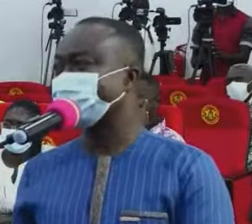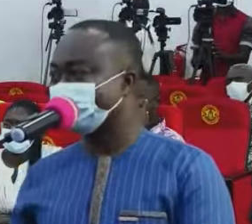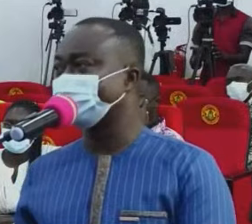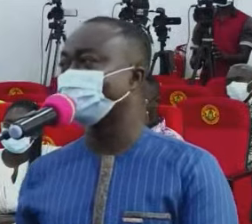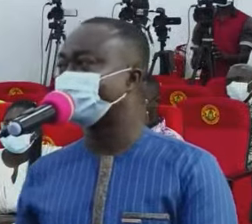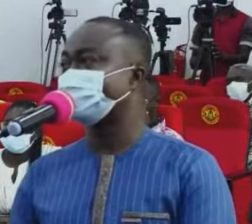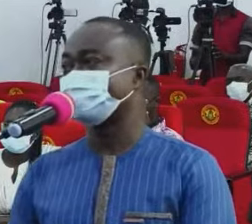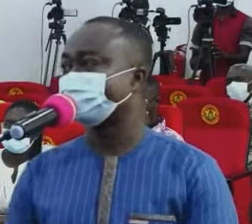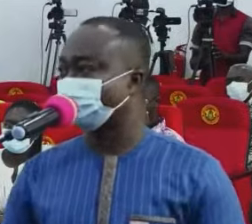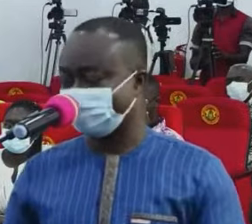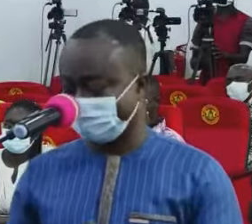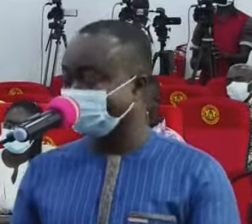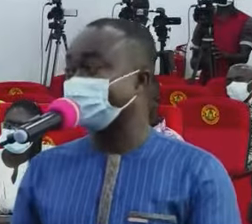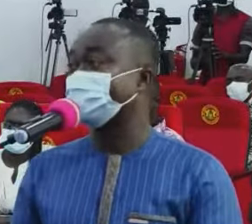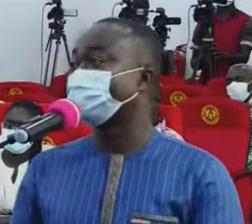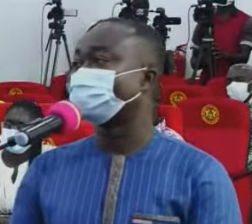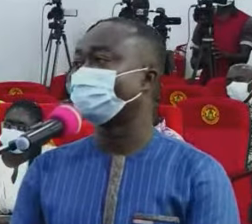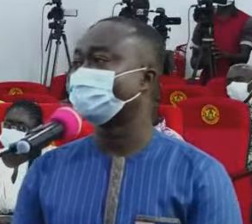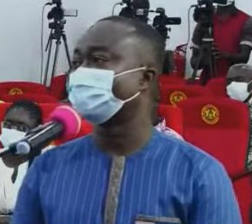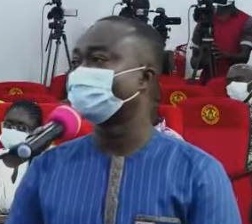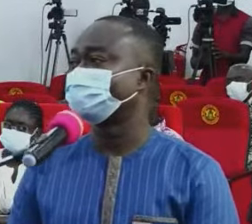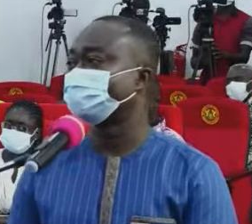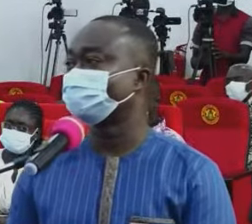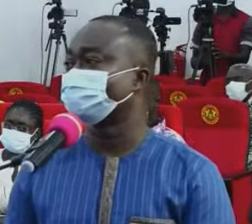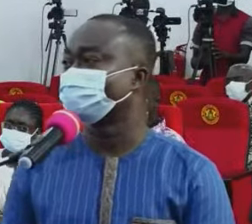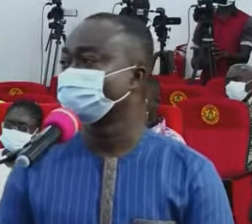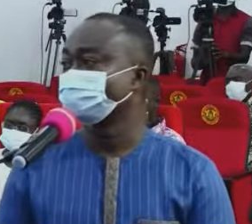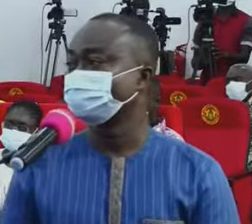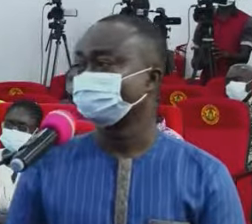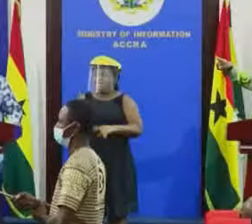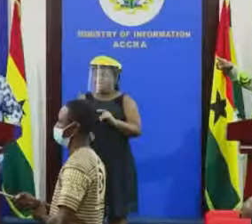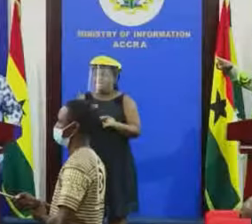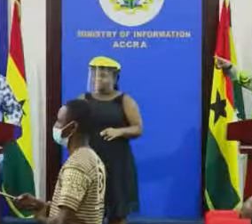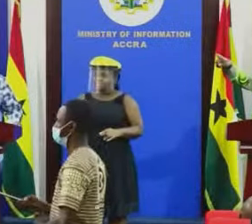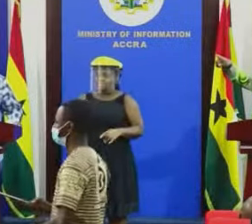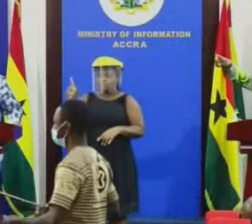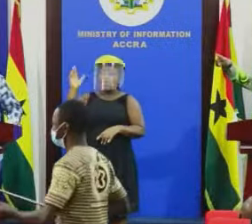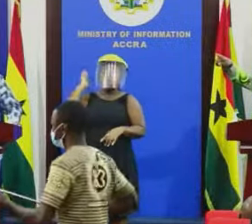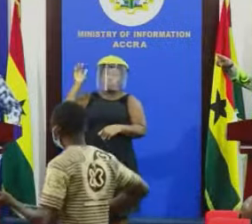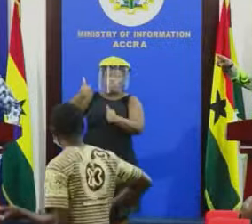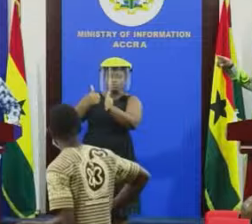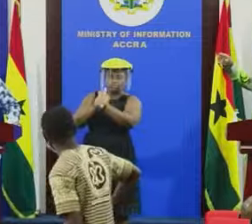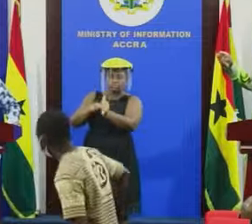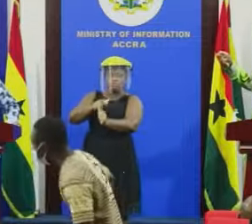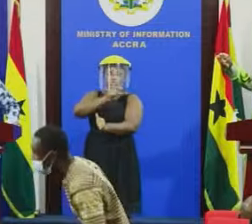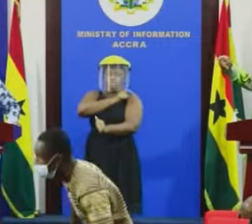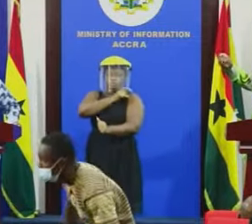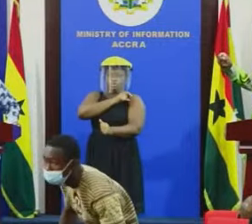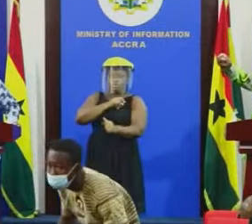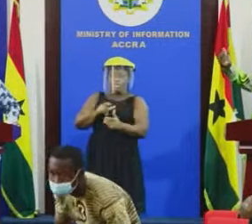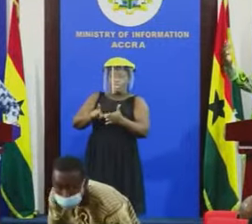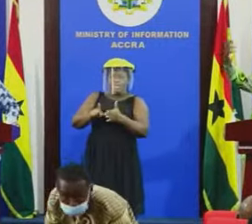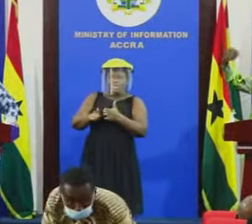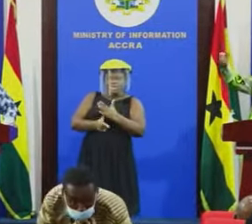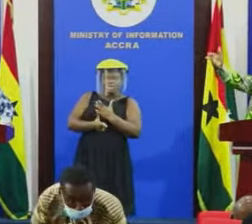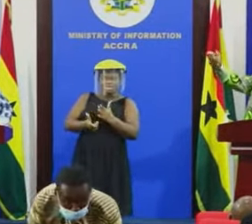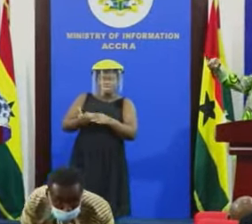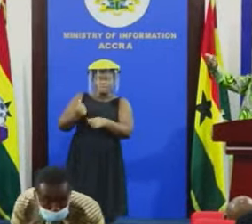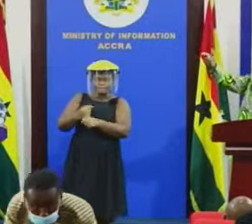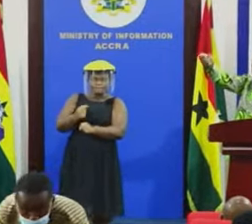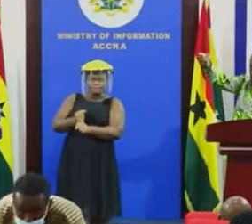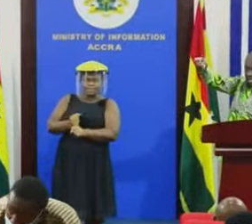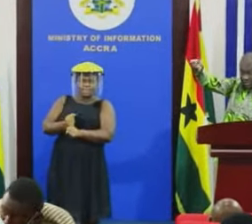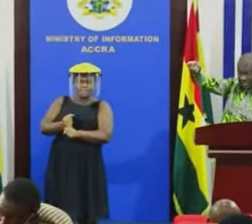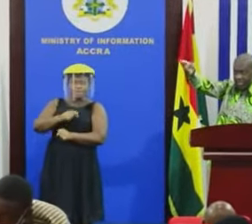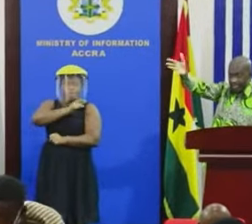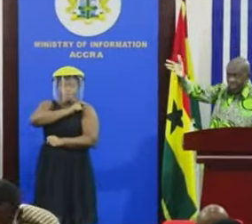And initially they were in custody, but as of now, we don't know. Tell. We have to follow up with the Marine Police. So let's make a note. Let's get the Marine